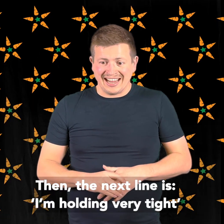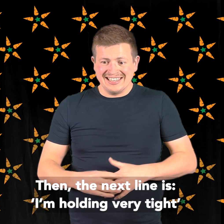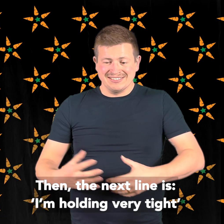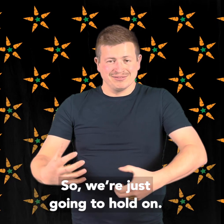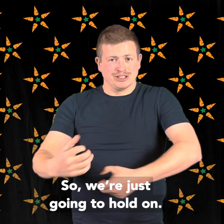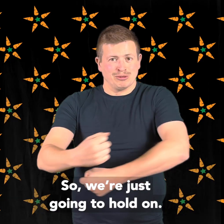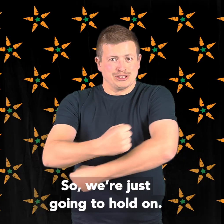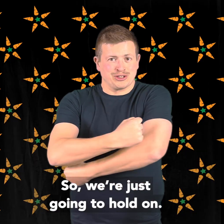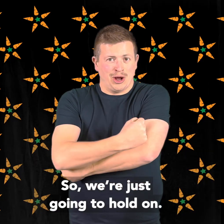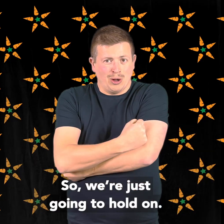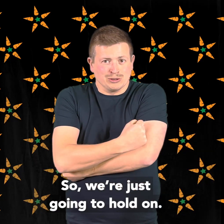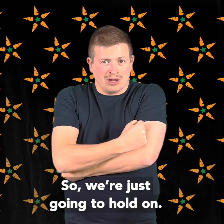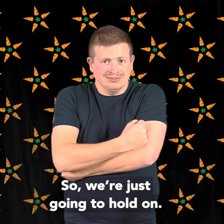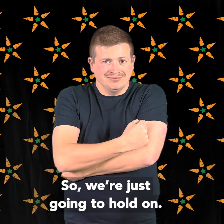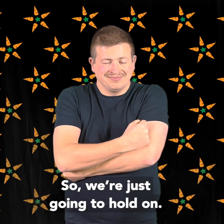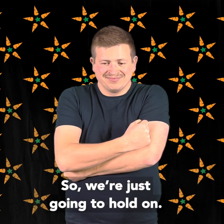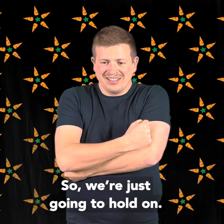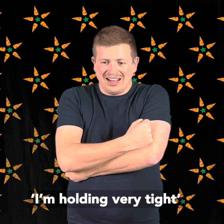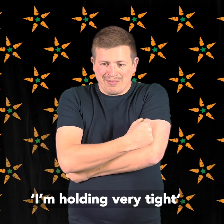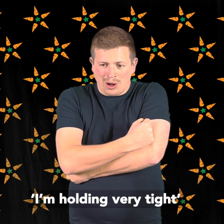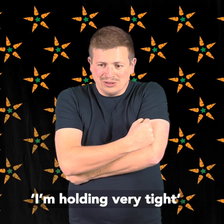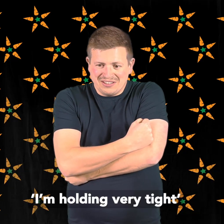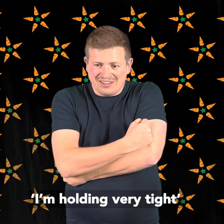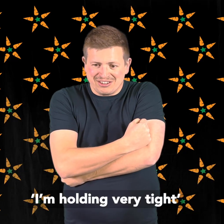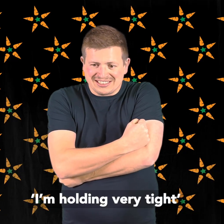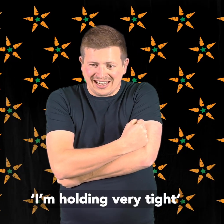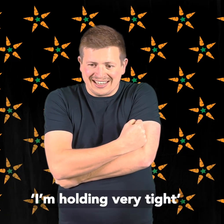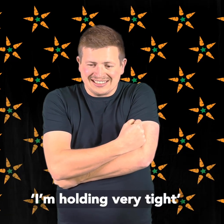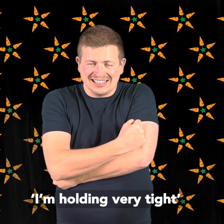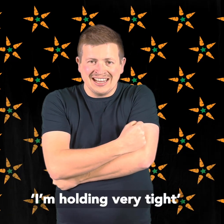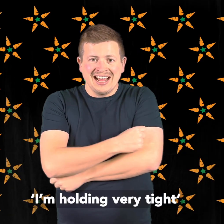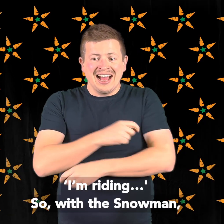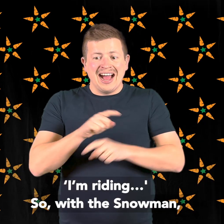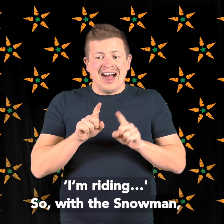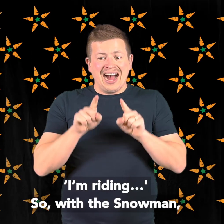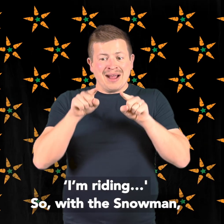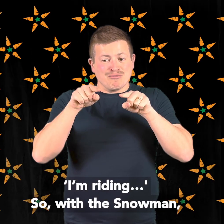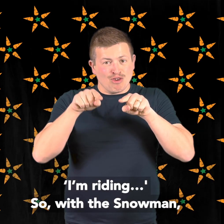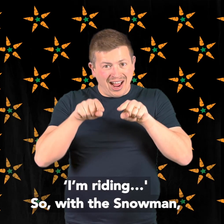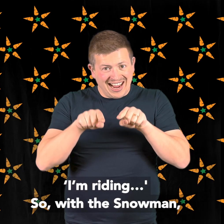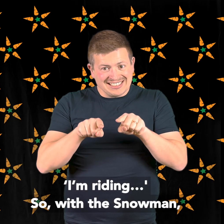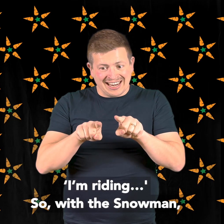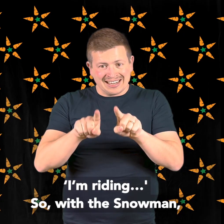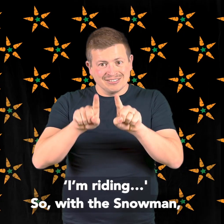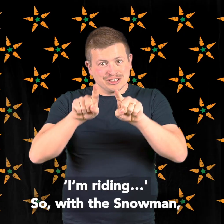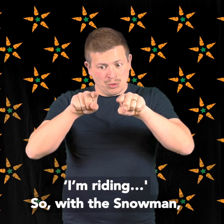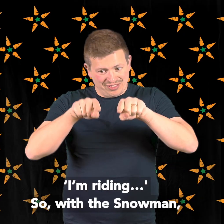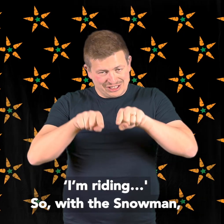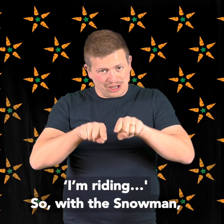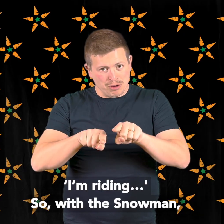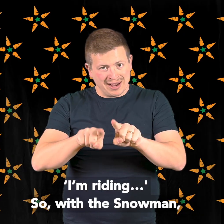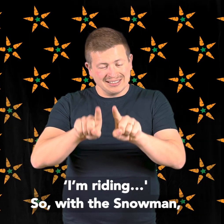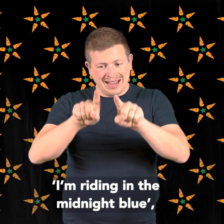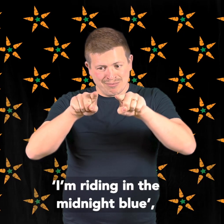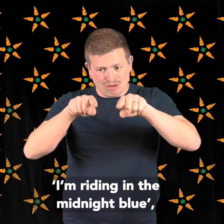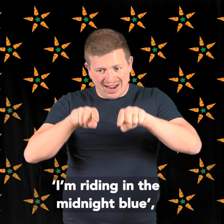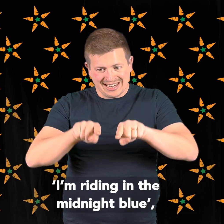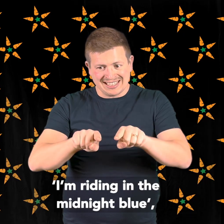tight," so we're just going to hold on. I'm holding very tight. I'm riding, so with the snowman, I'm riding